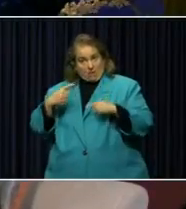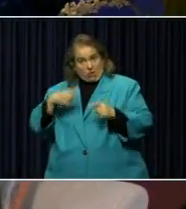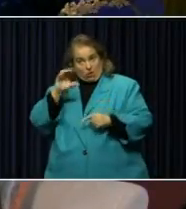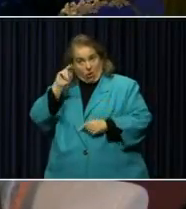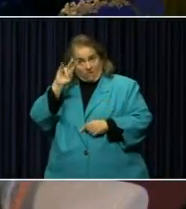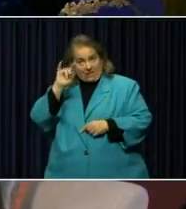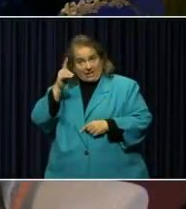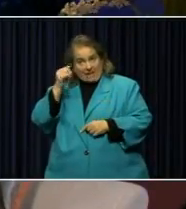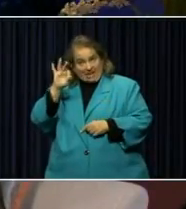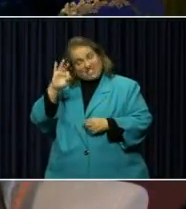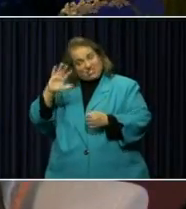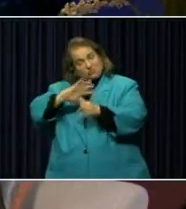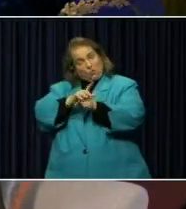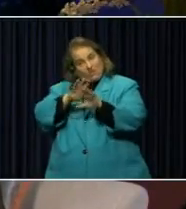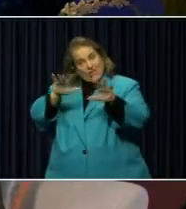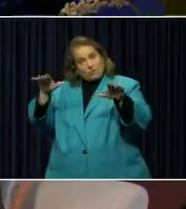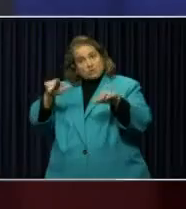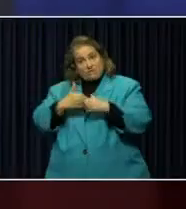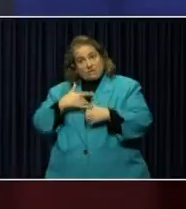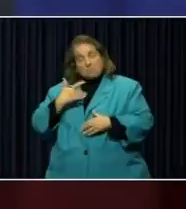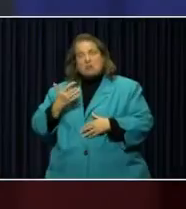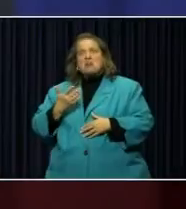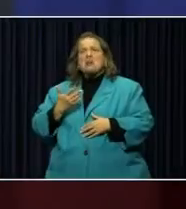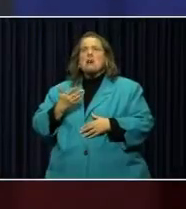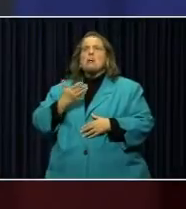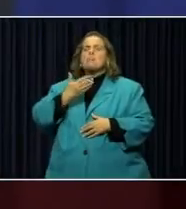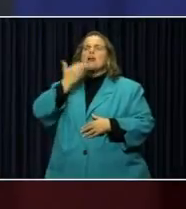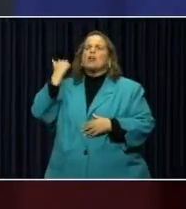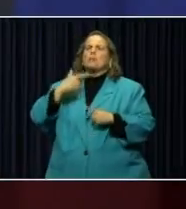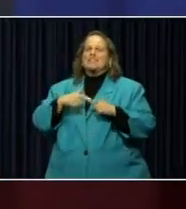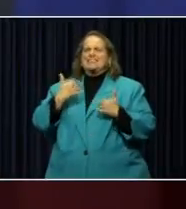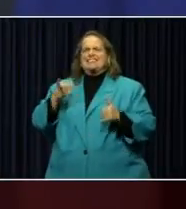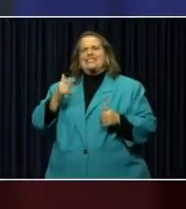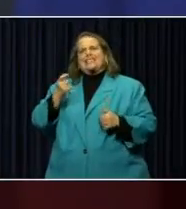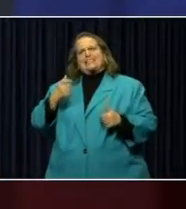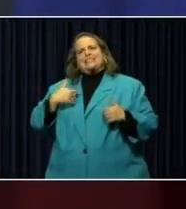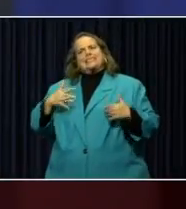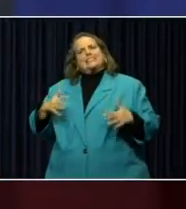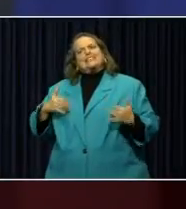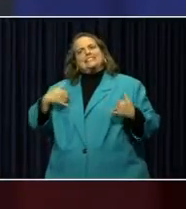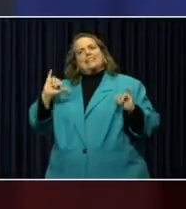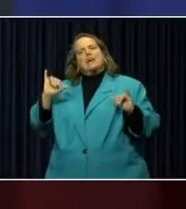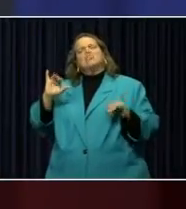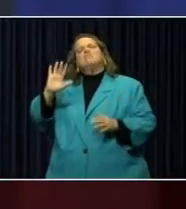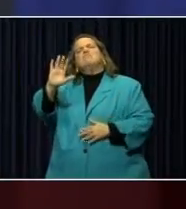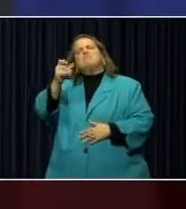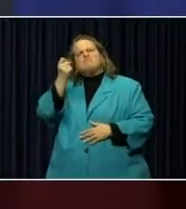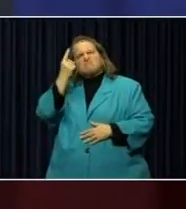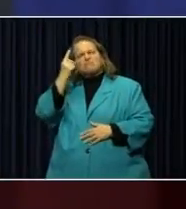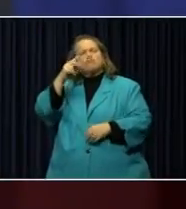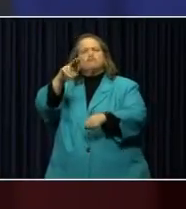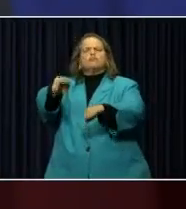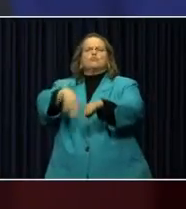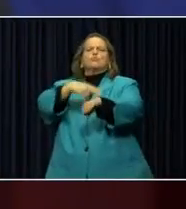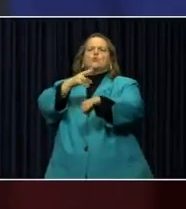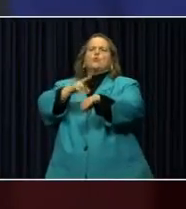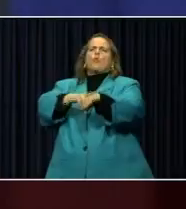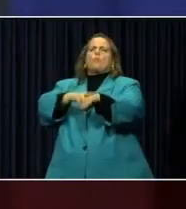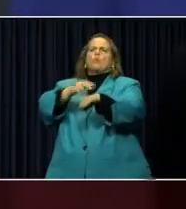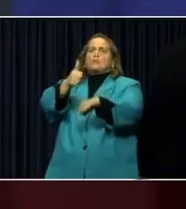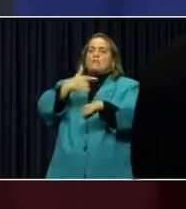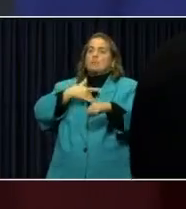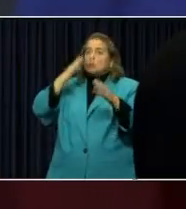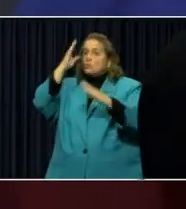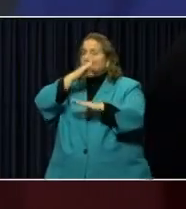I'm still a little worried. Well, that's understandable. It's perfectly normal to feel really